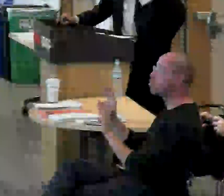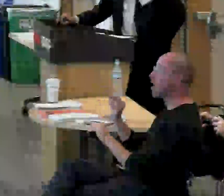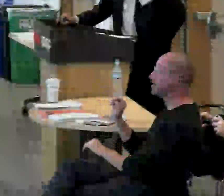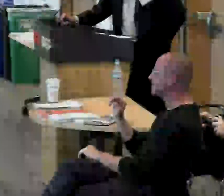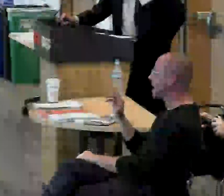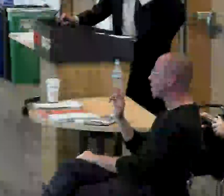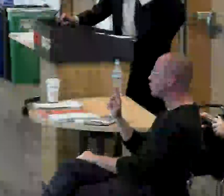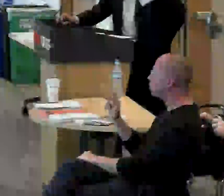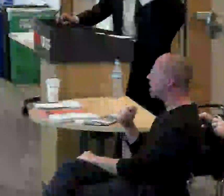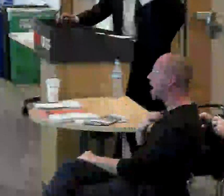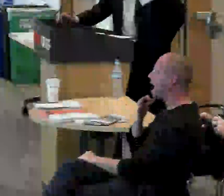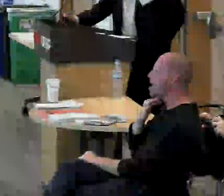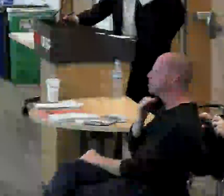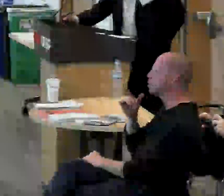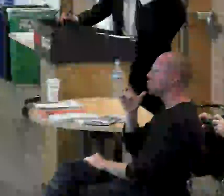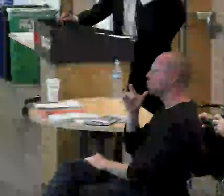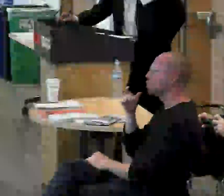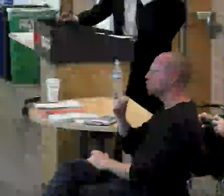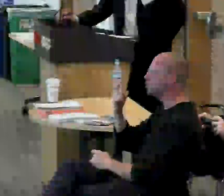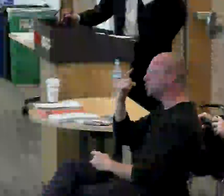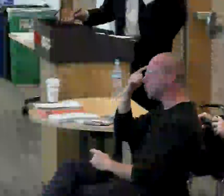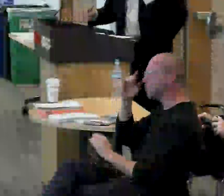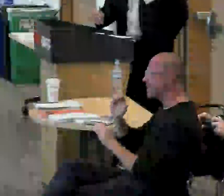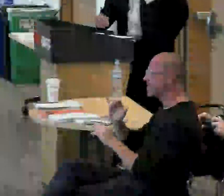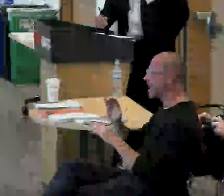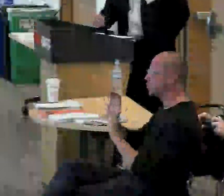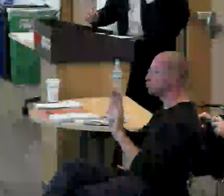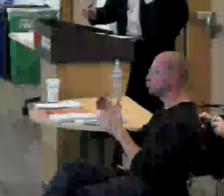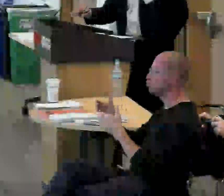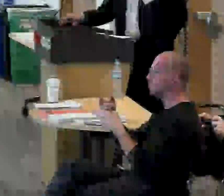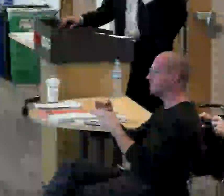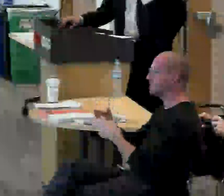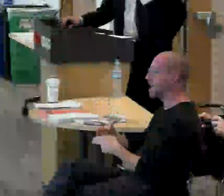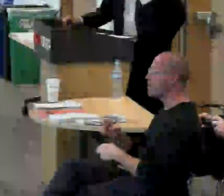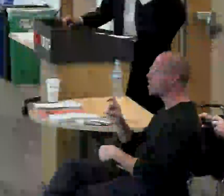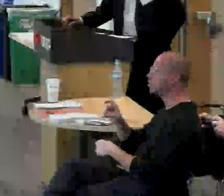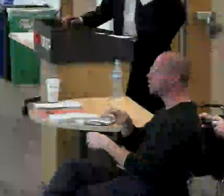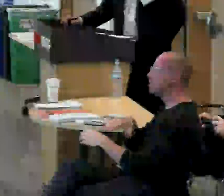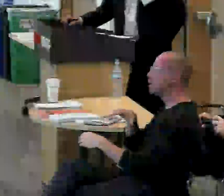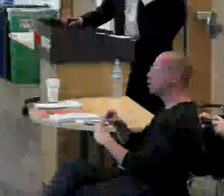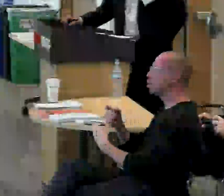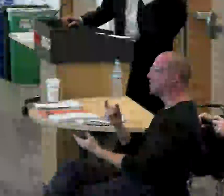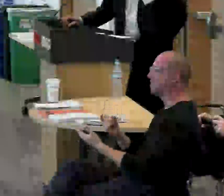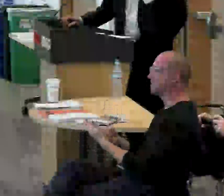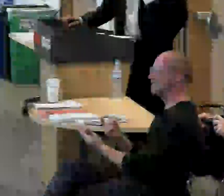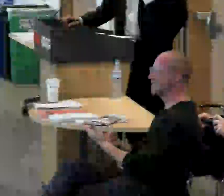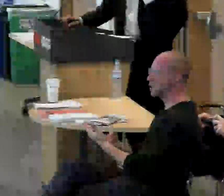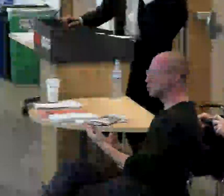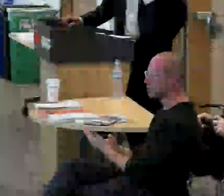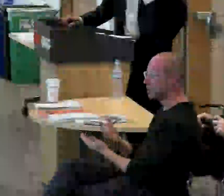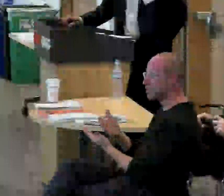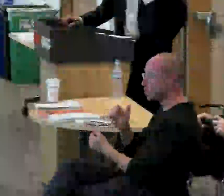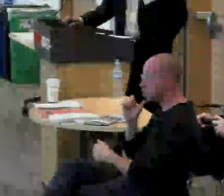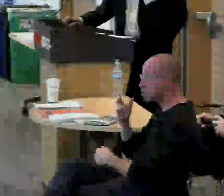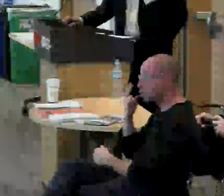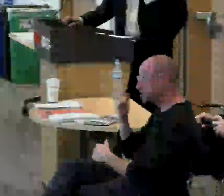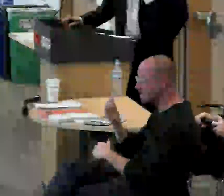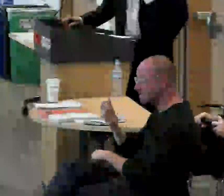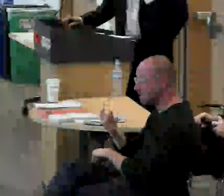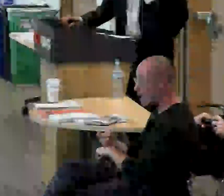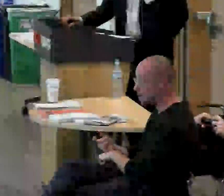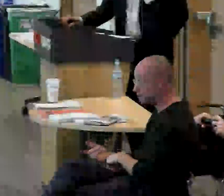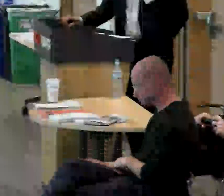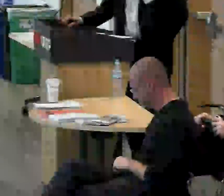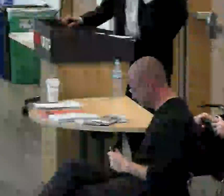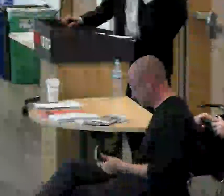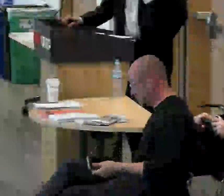think are part of, should be part of this discussion on a broader level, but that are like maybe you don't see here today that you maybe you